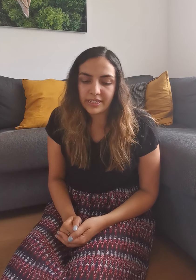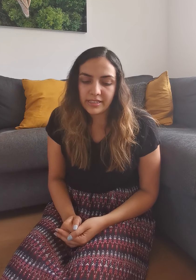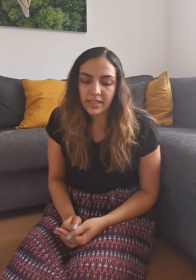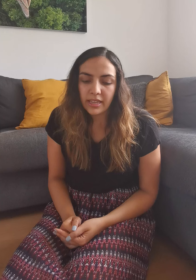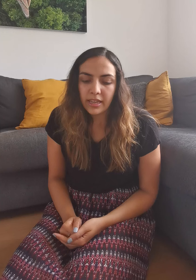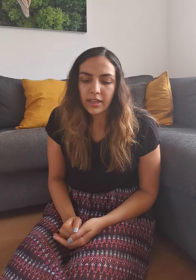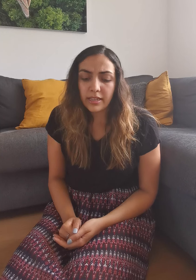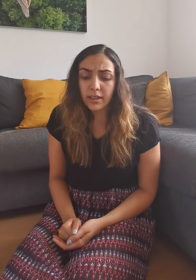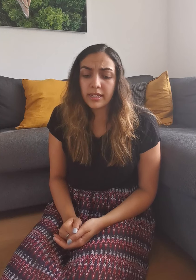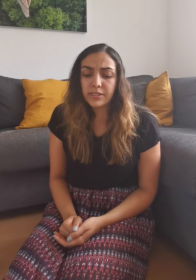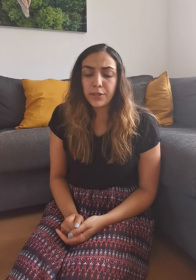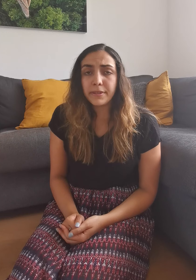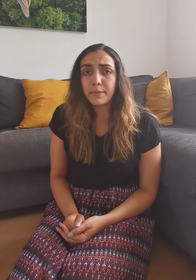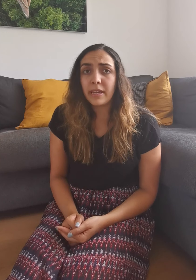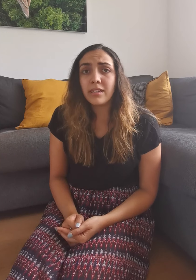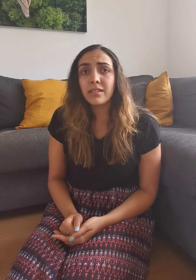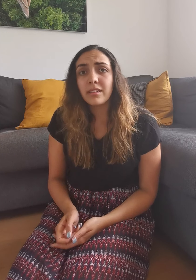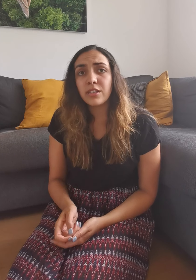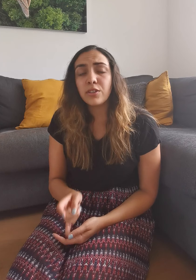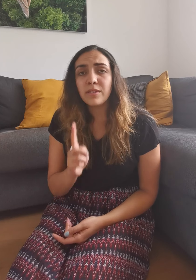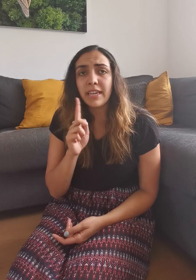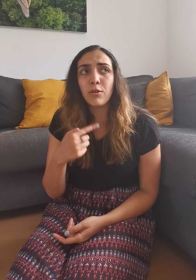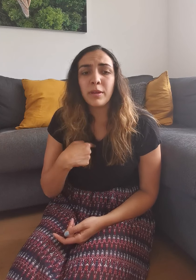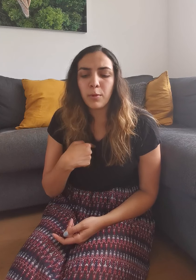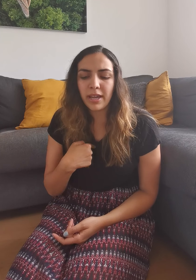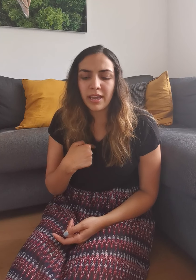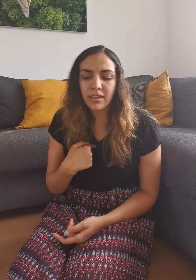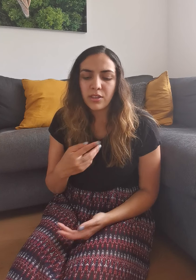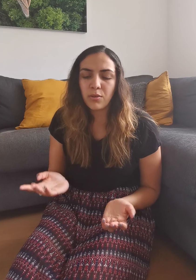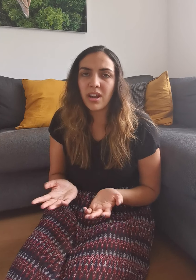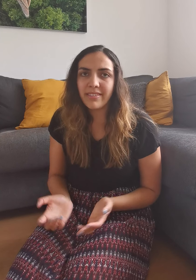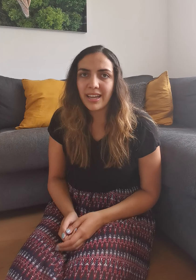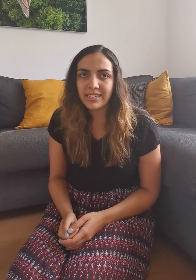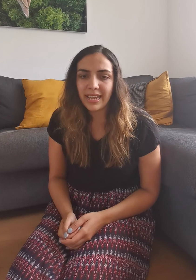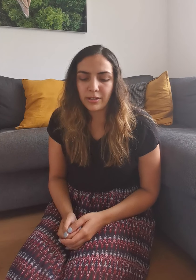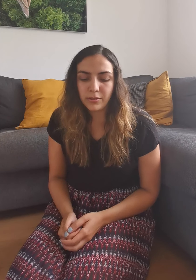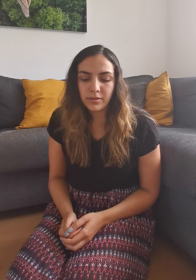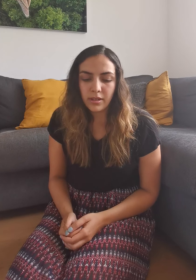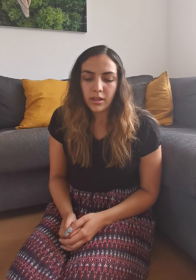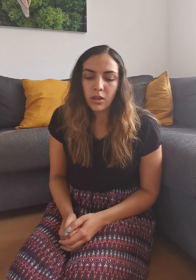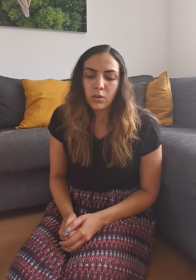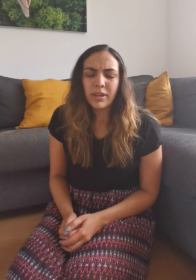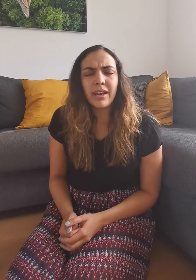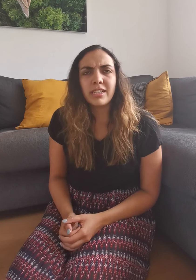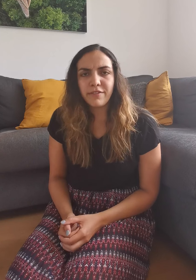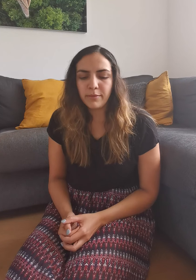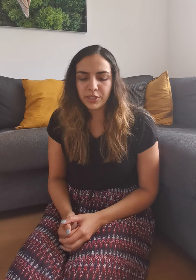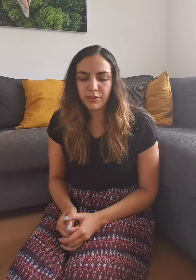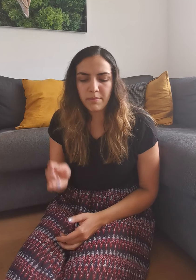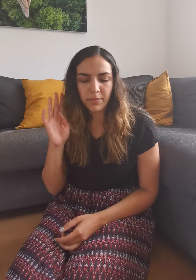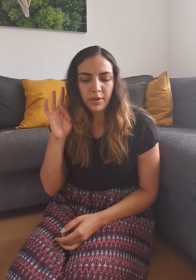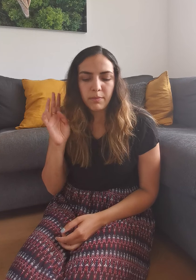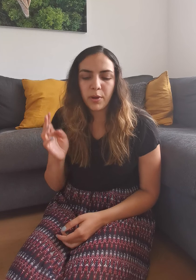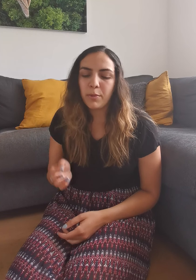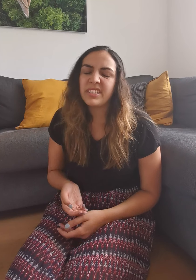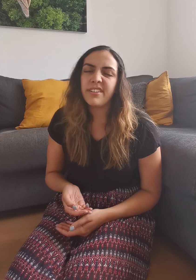anchovies. Excuse me, can you tell me where you heard that tale? We heard it from a shrimp, but we don't